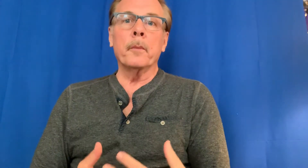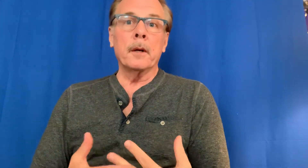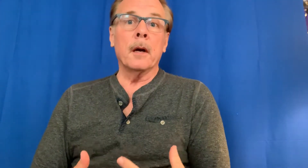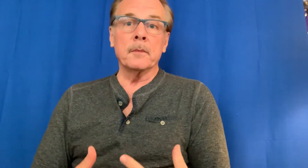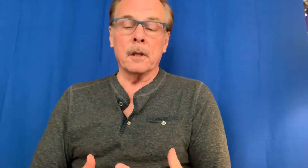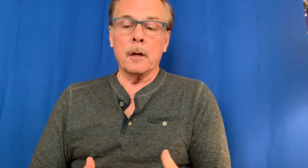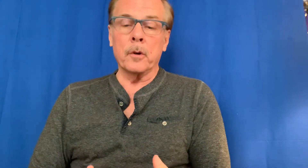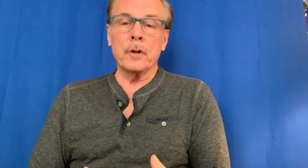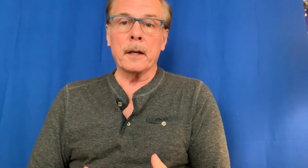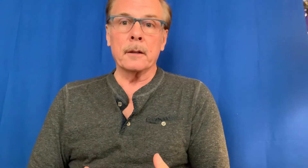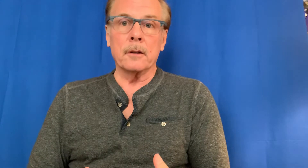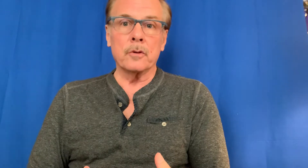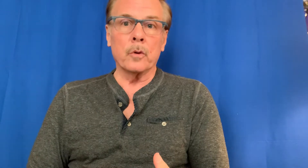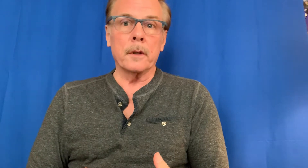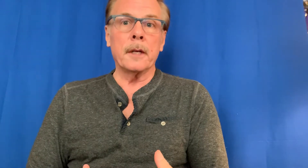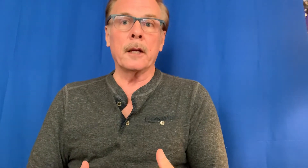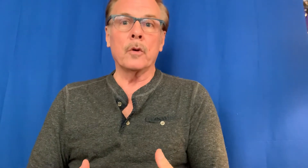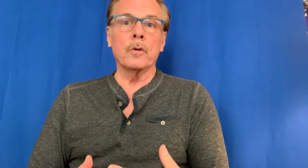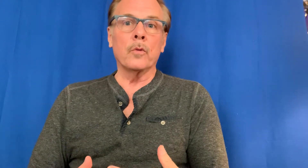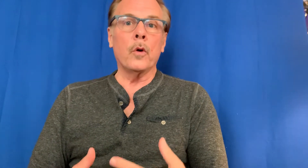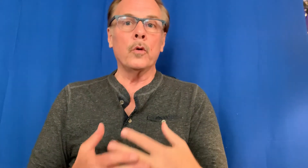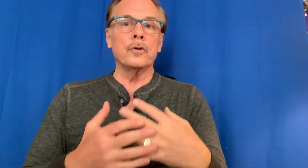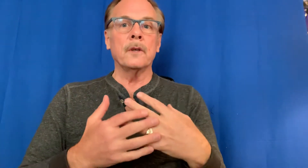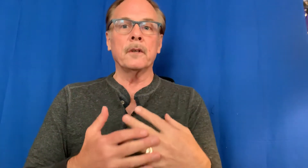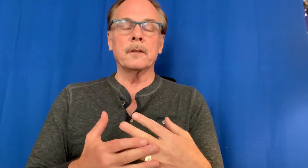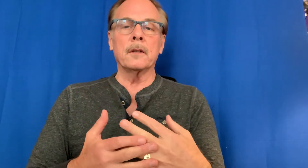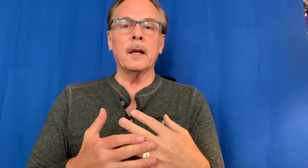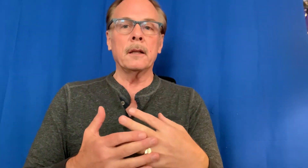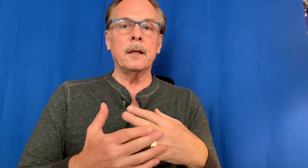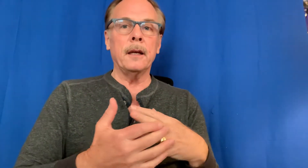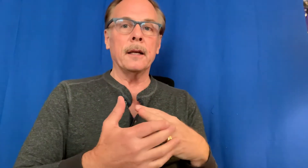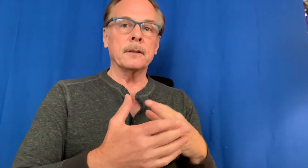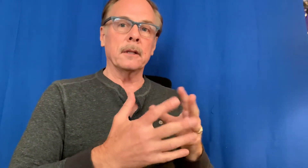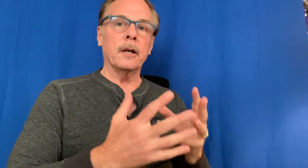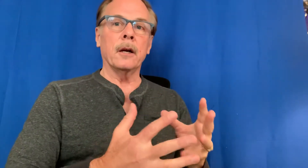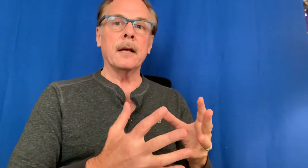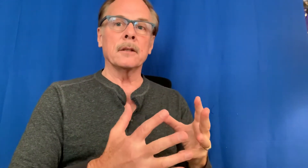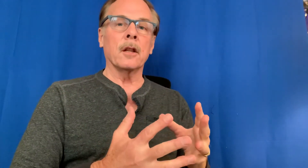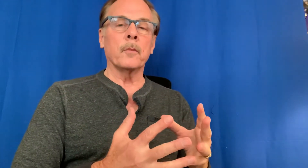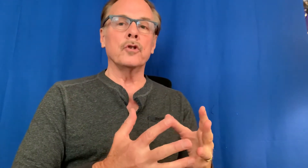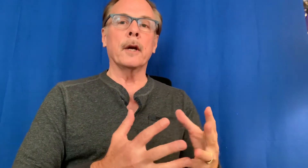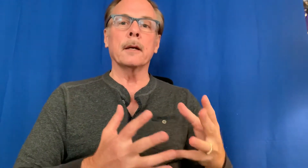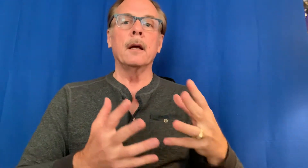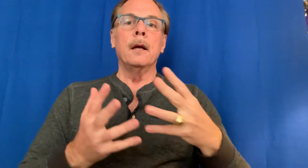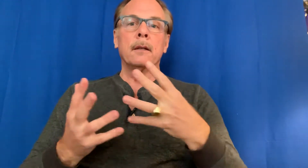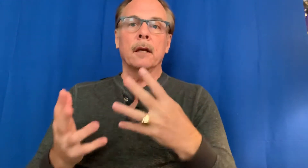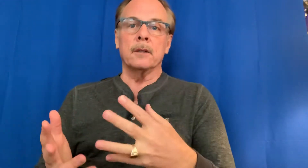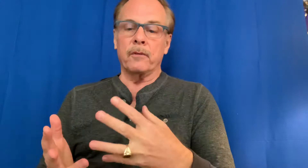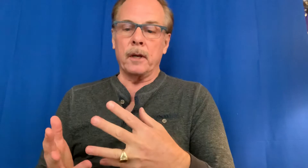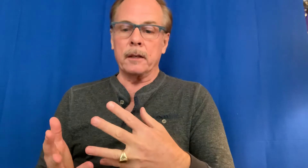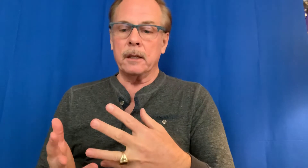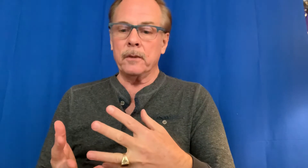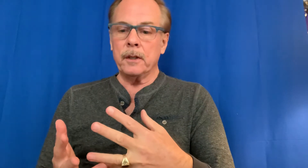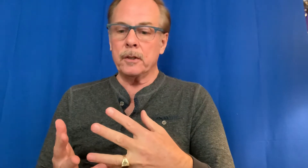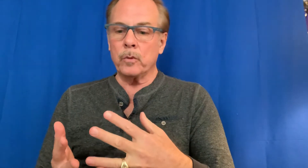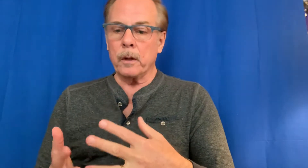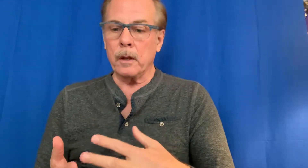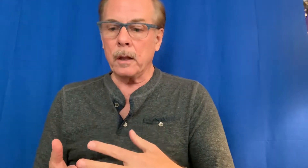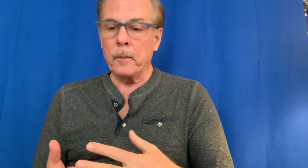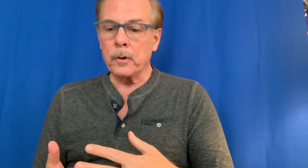becomes a lumberjack in the story, taking on the role, shifting slightly as the lumberjack does different activities, whether the lumberjack